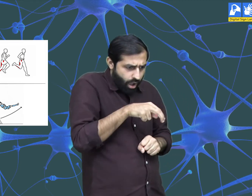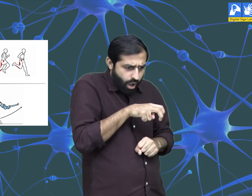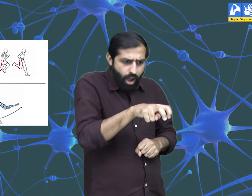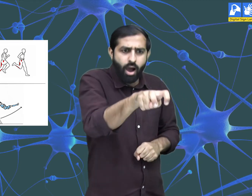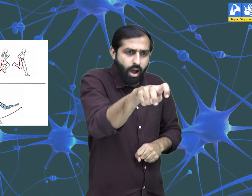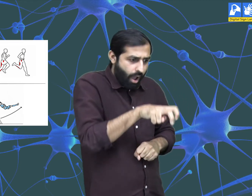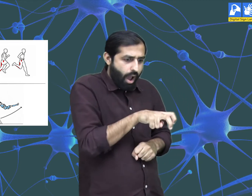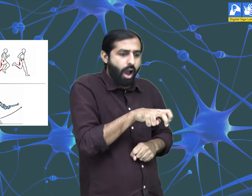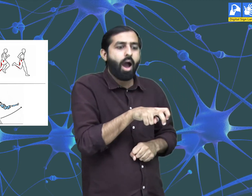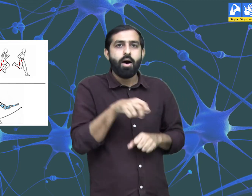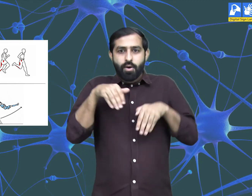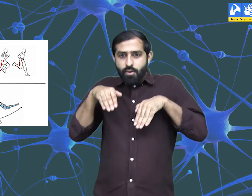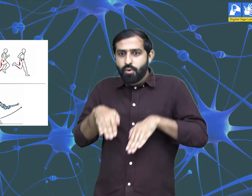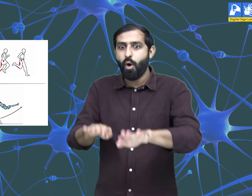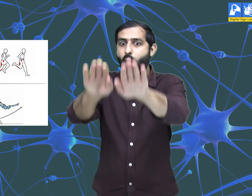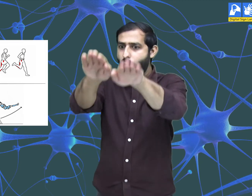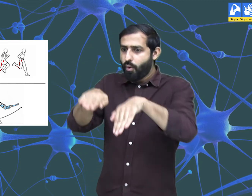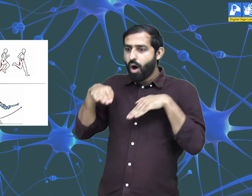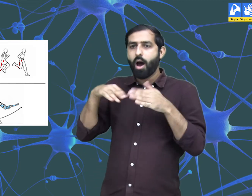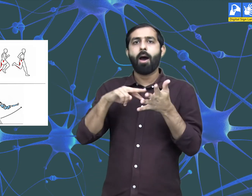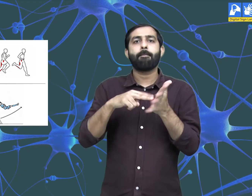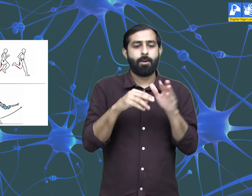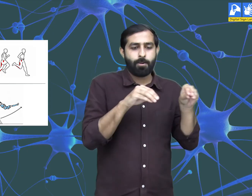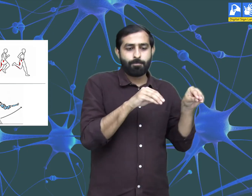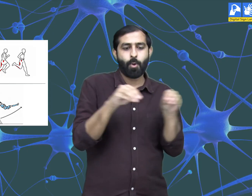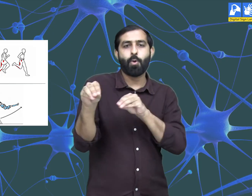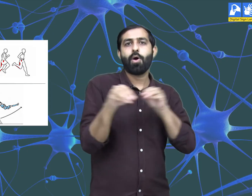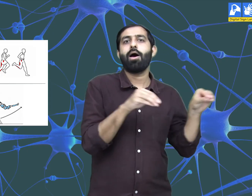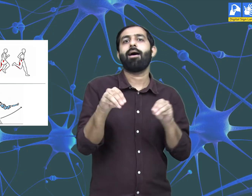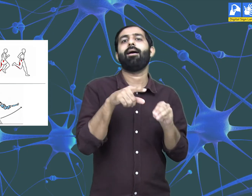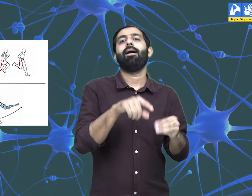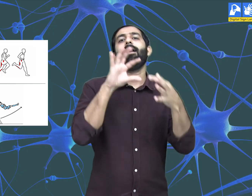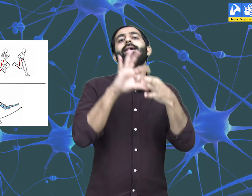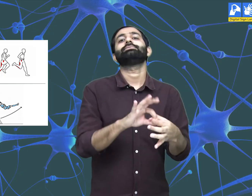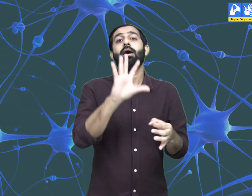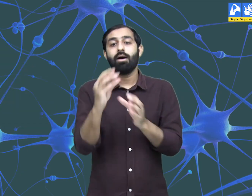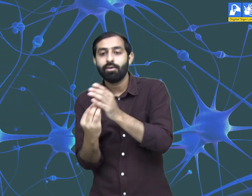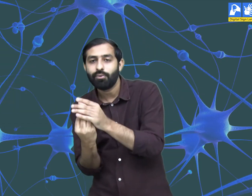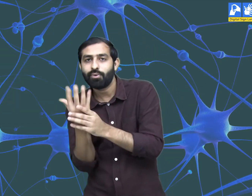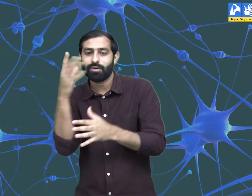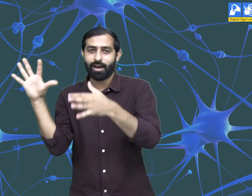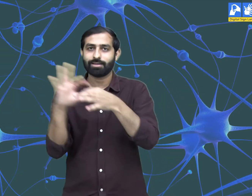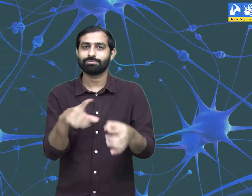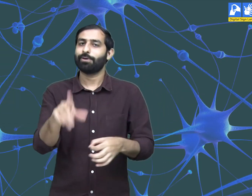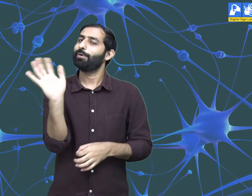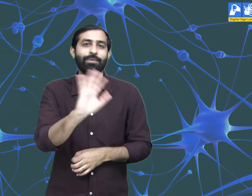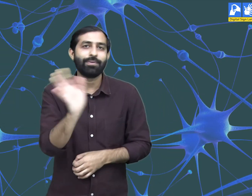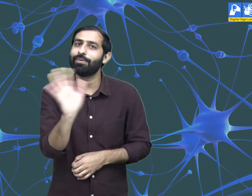they are growing? No. These are movements. These are not related